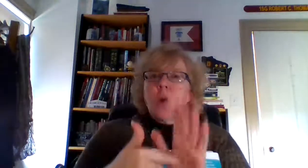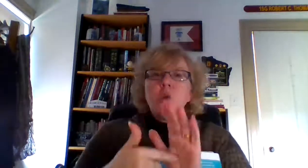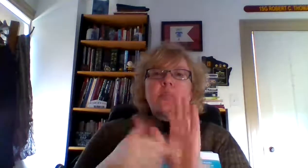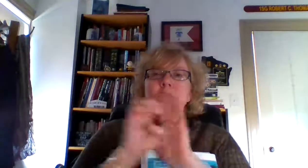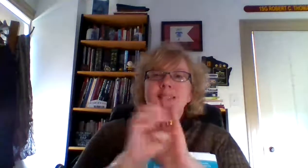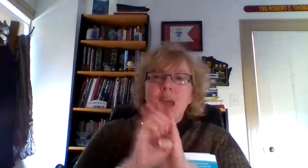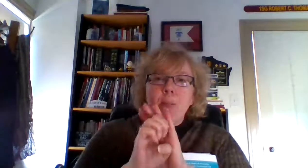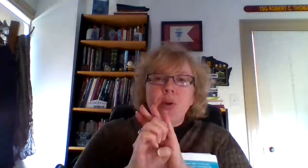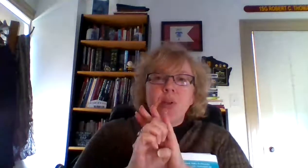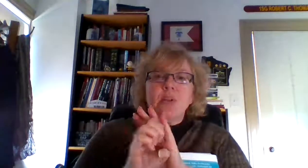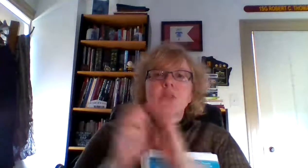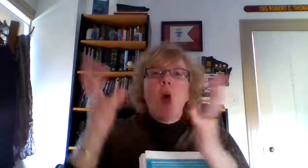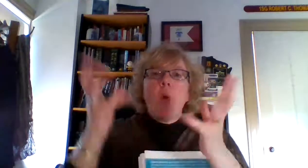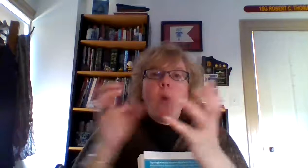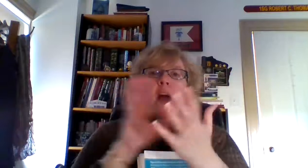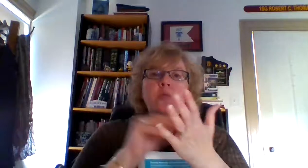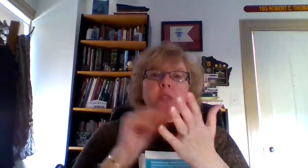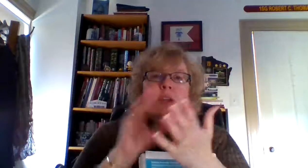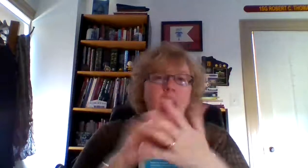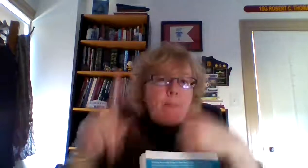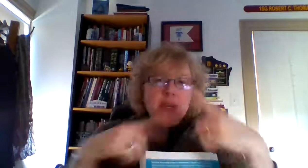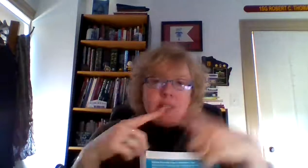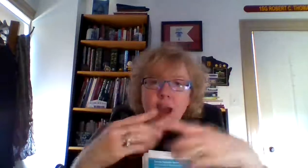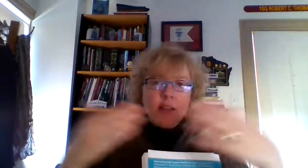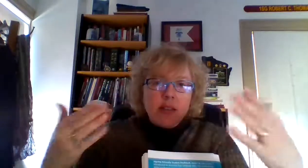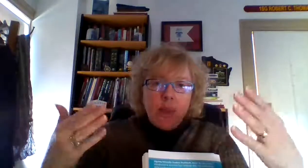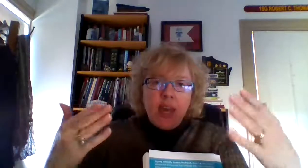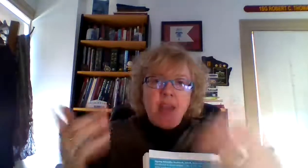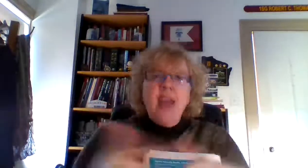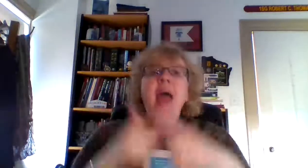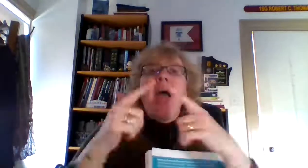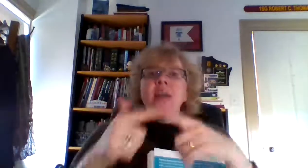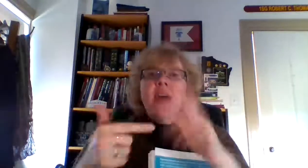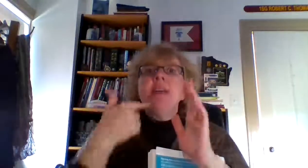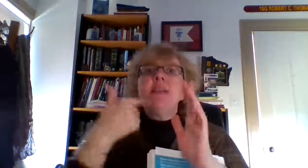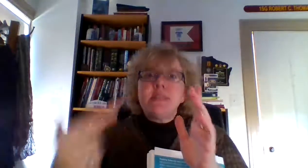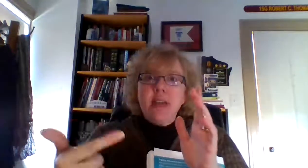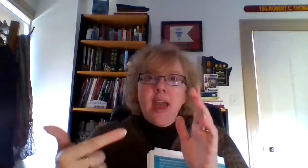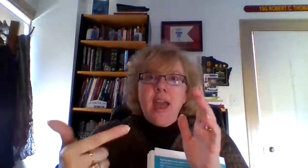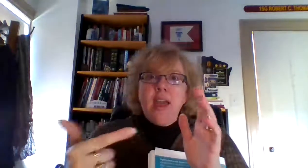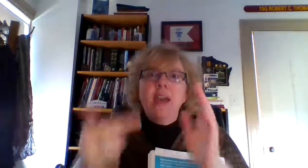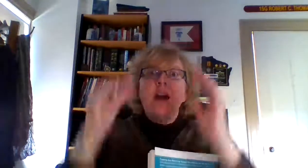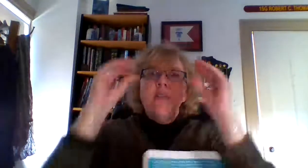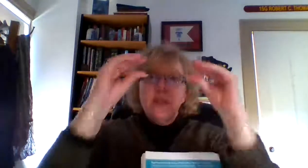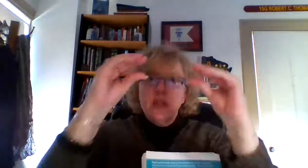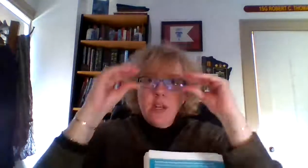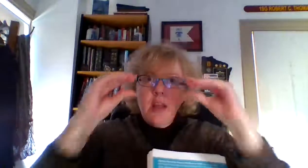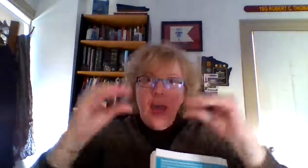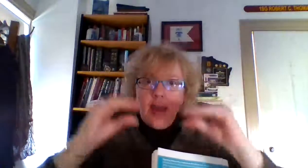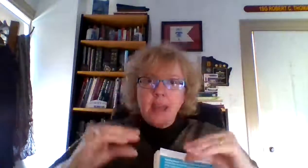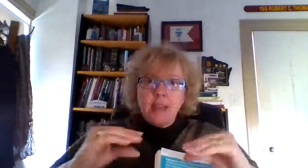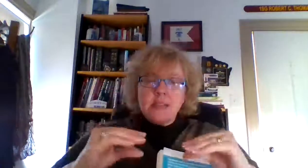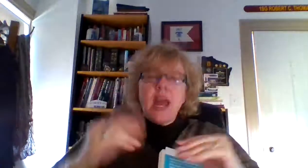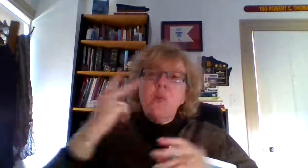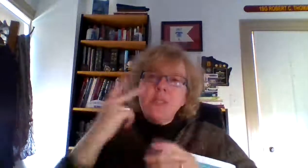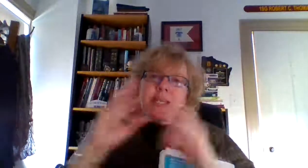some examples, want you to copy sign something, and then it'll say the little headings, and you will see